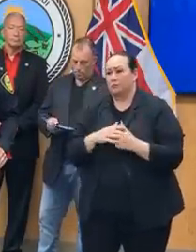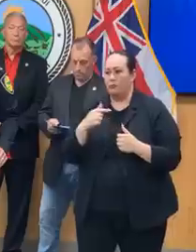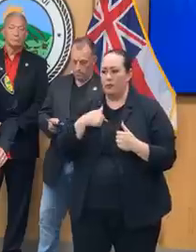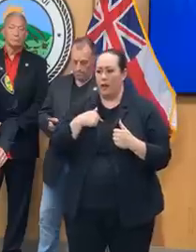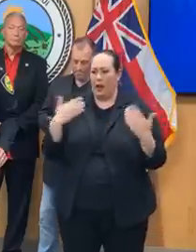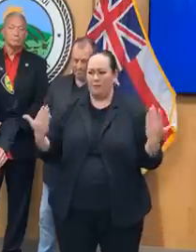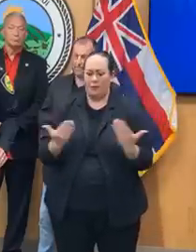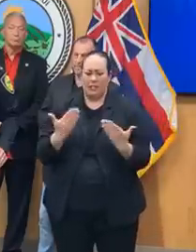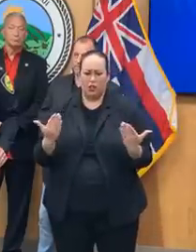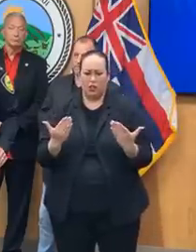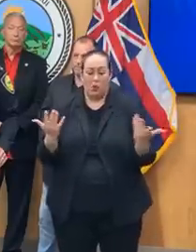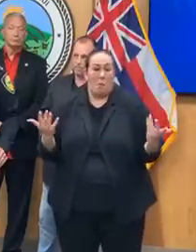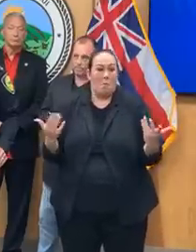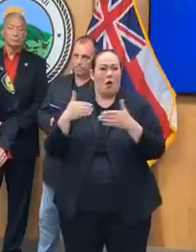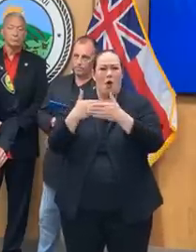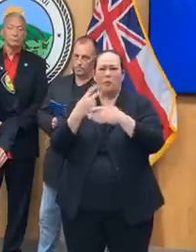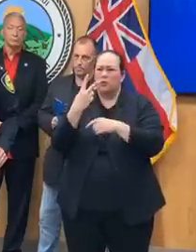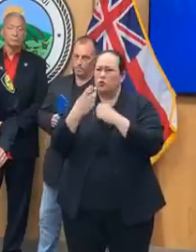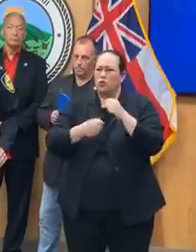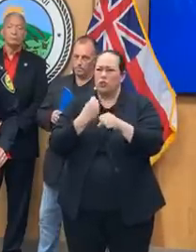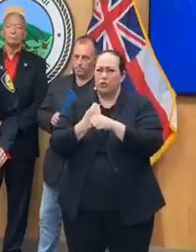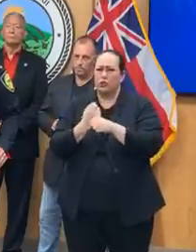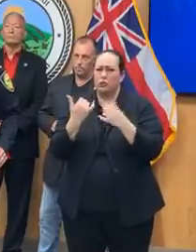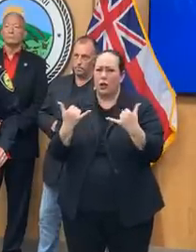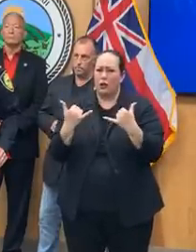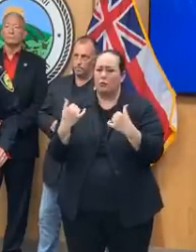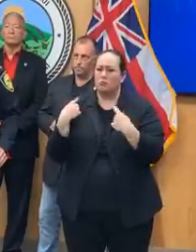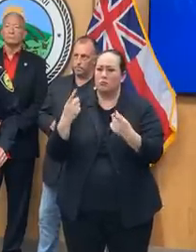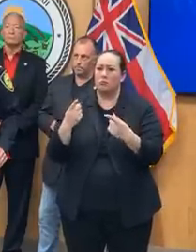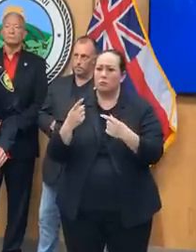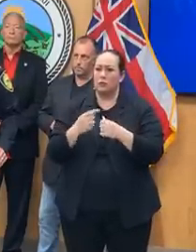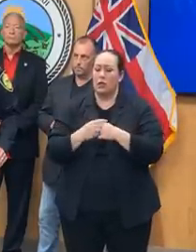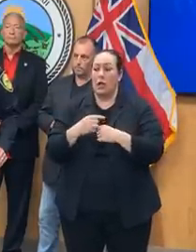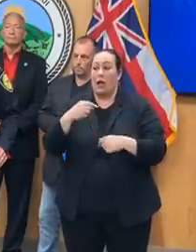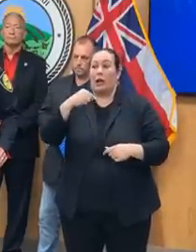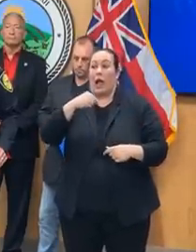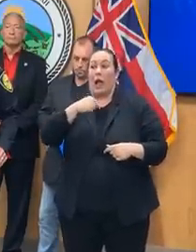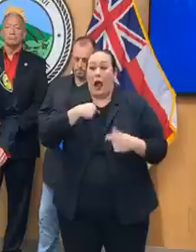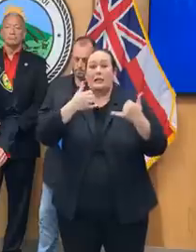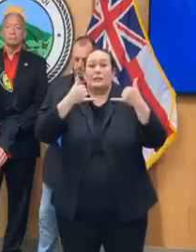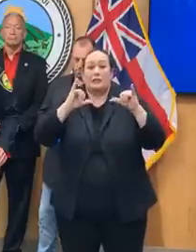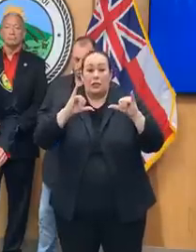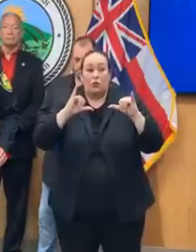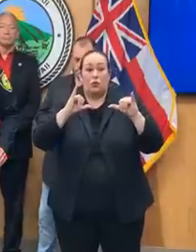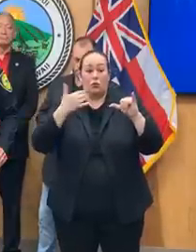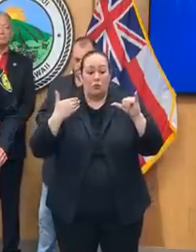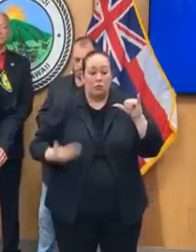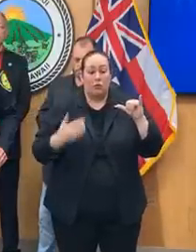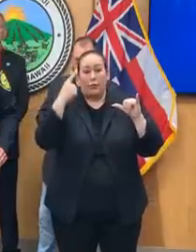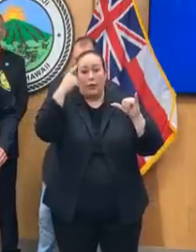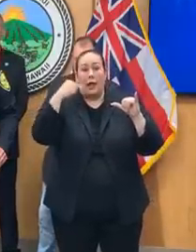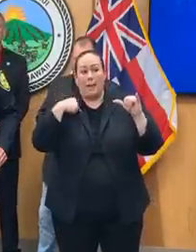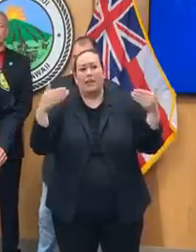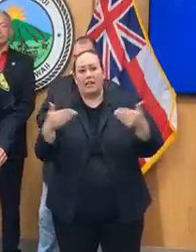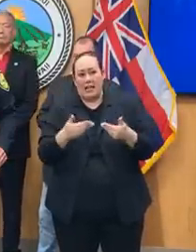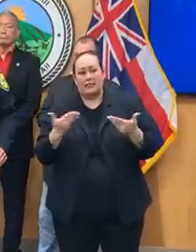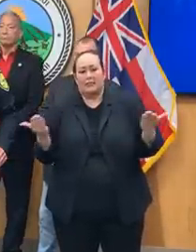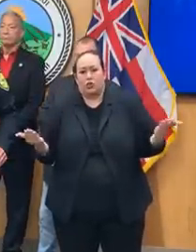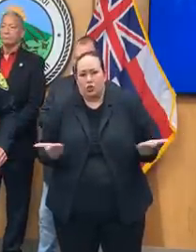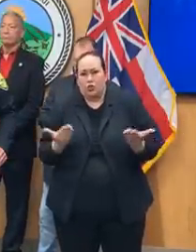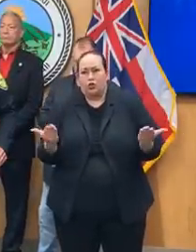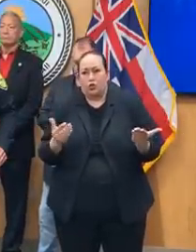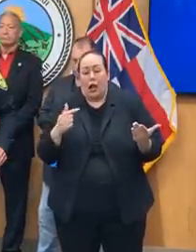here almost 2 years, and I consider myself a guest of the people that I'm blessed to